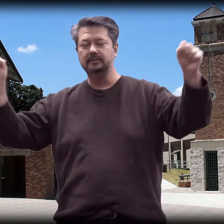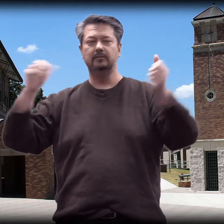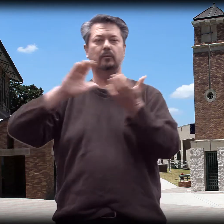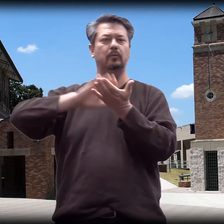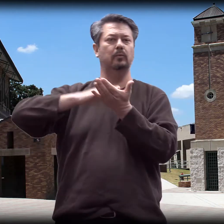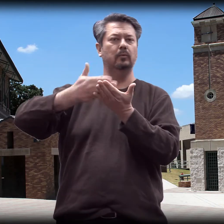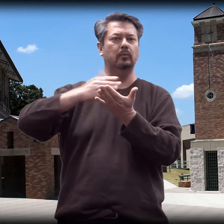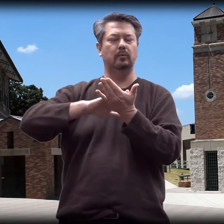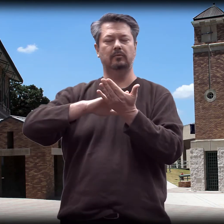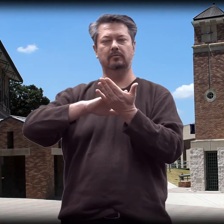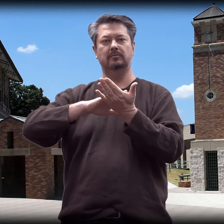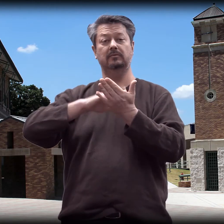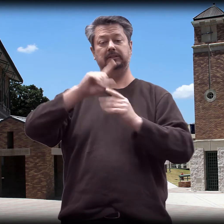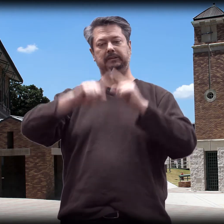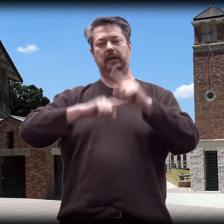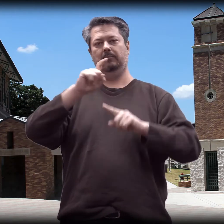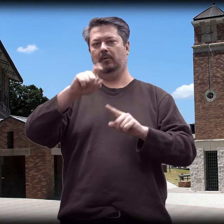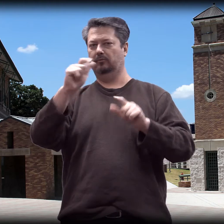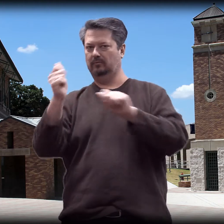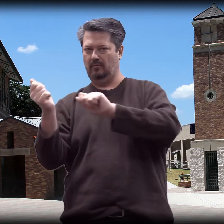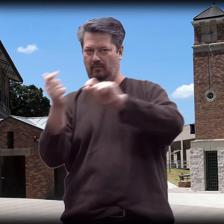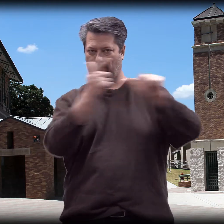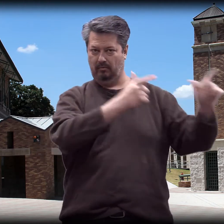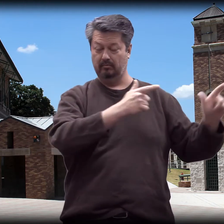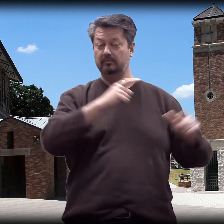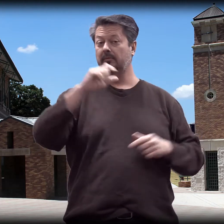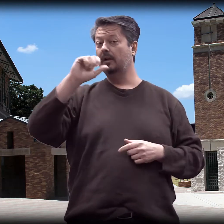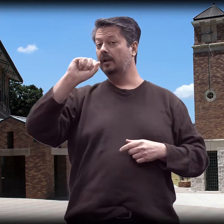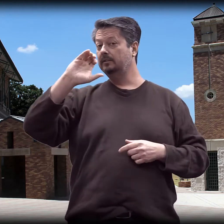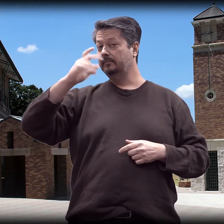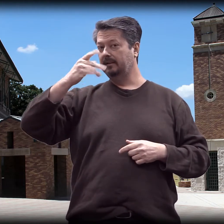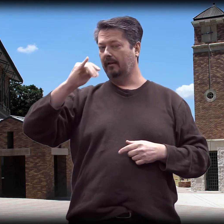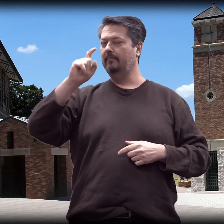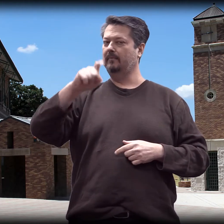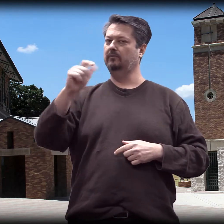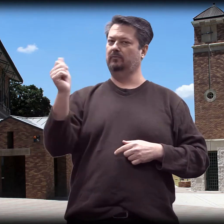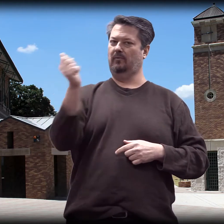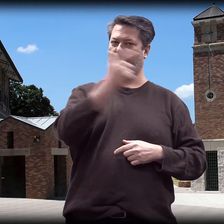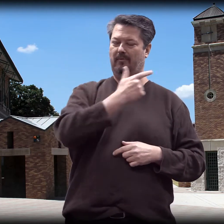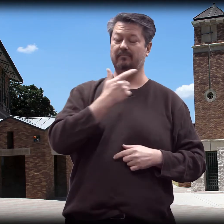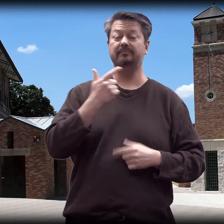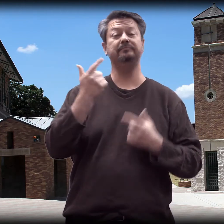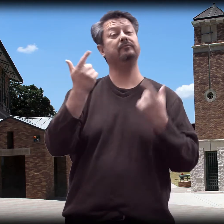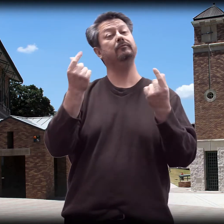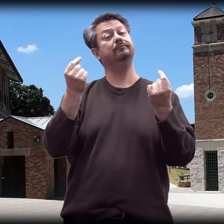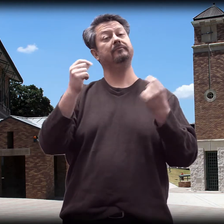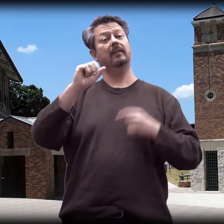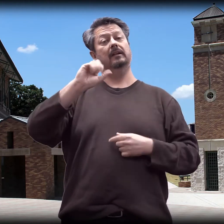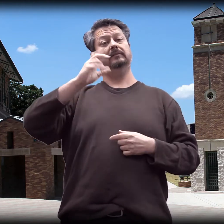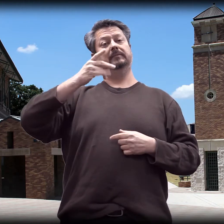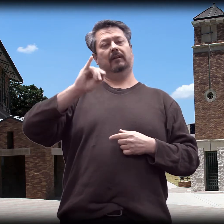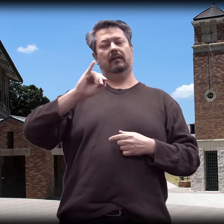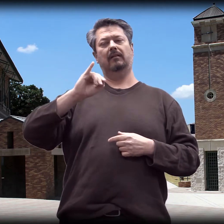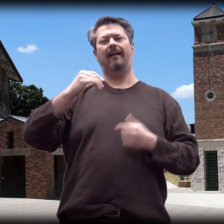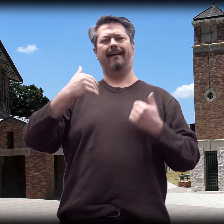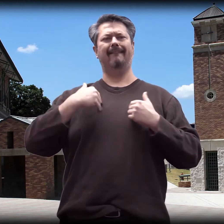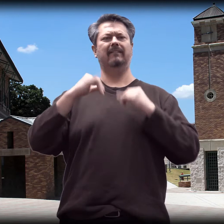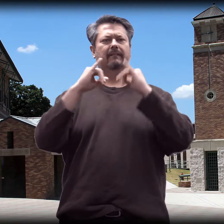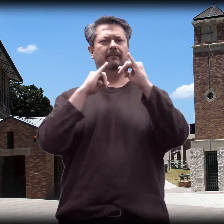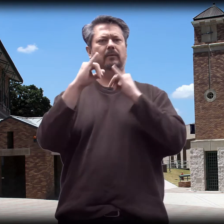the superintendent, or a chef, all staff must take the SCPI. The SCPI